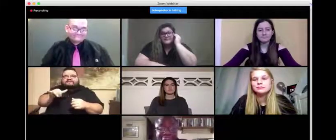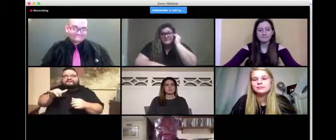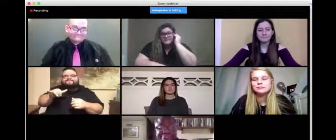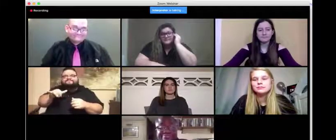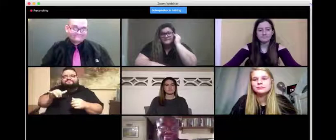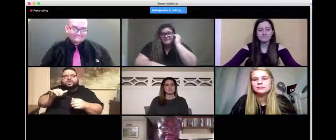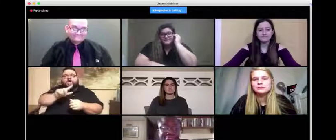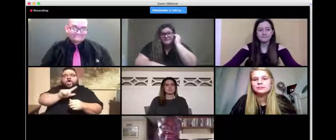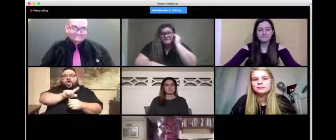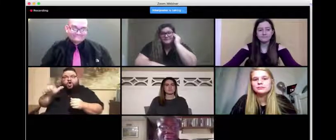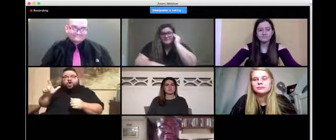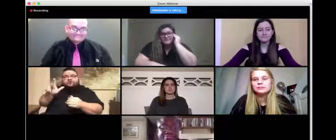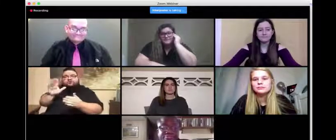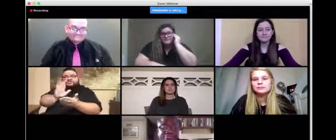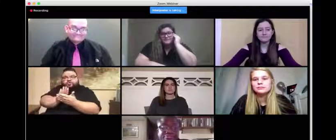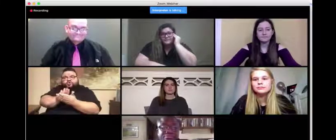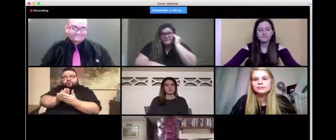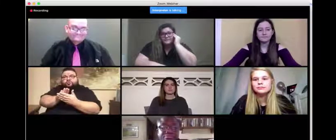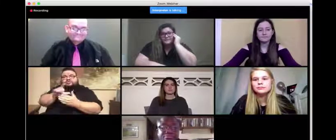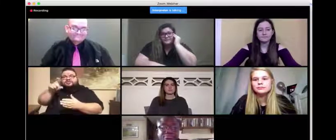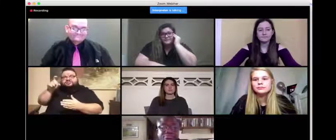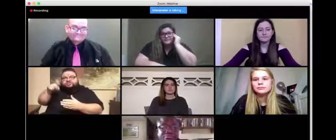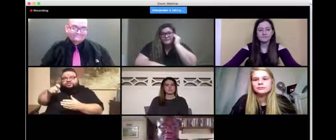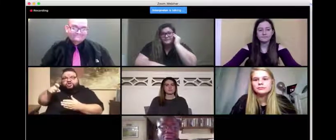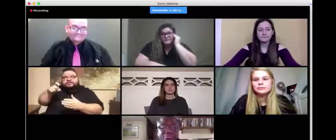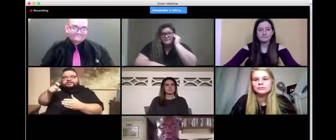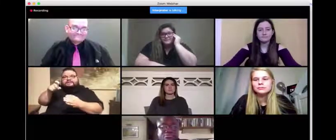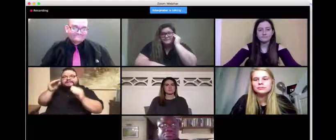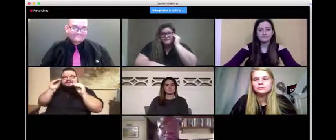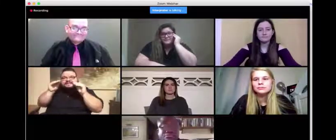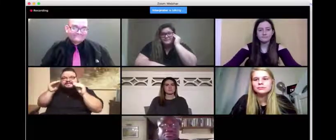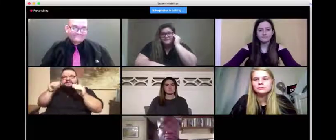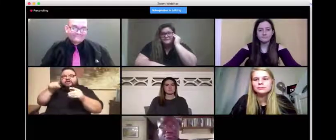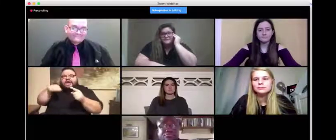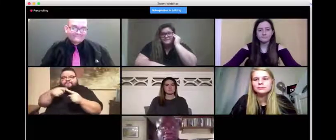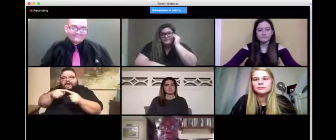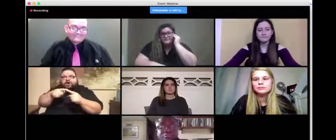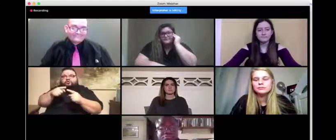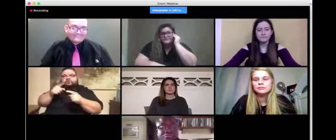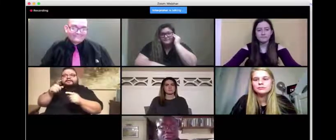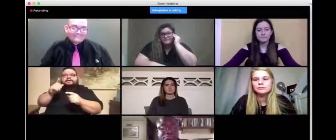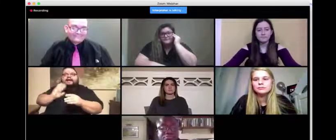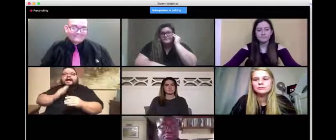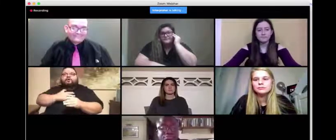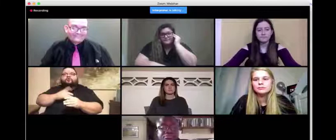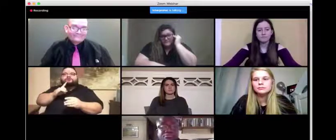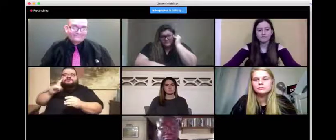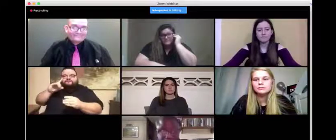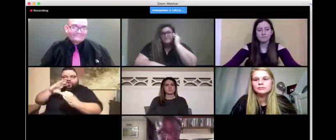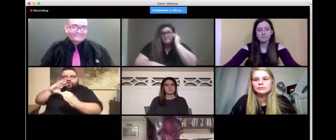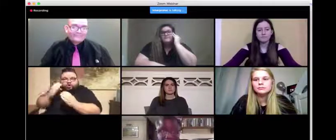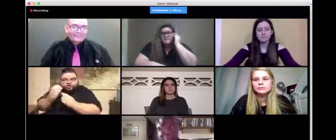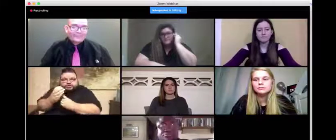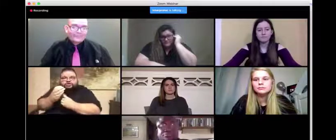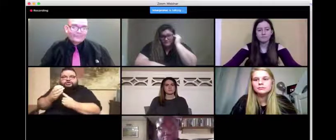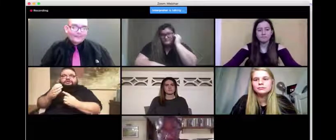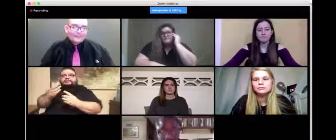should be teaching people about deaf culture. Any possibility, any